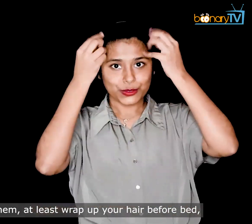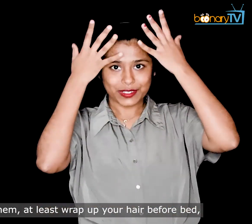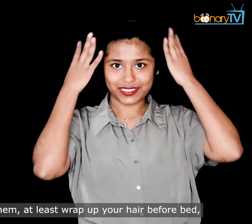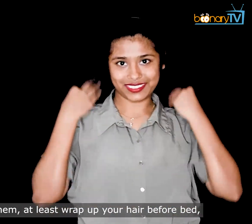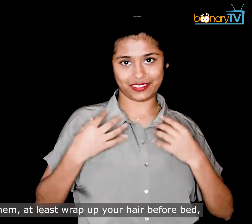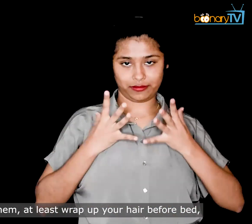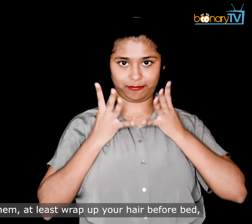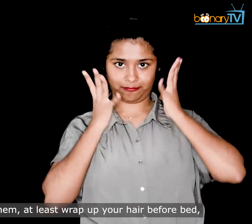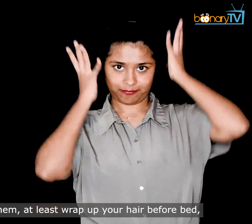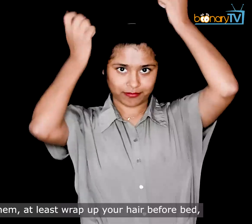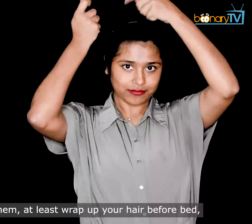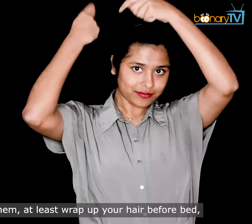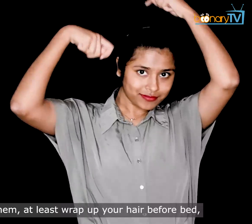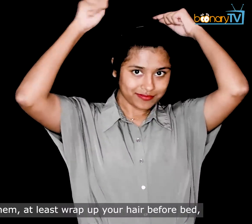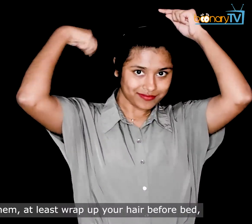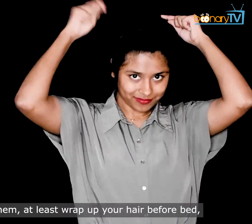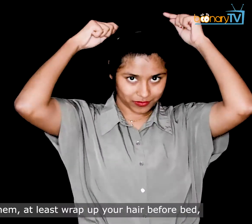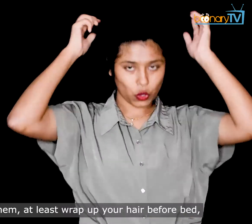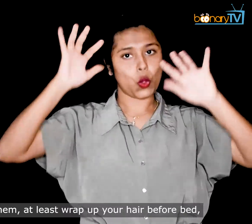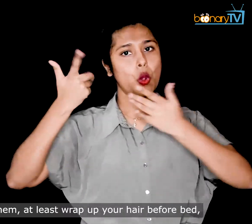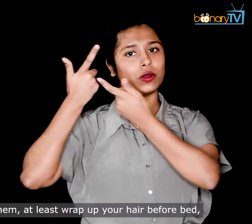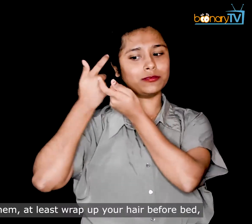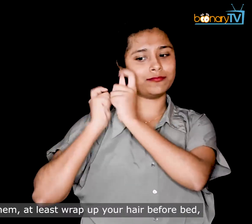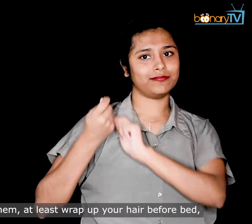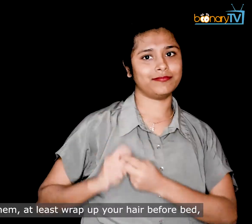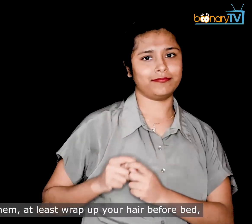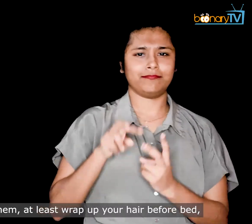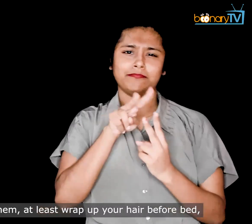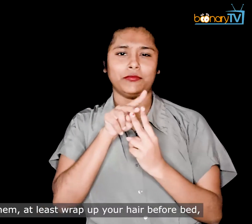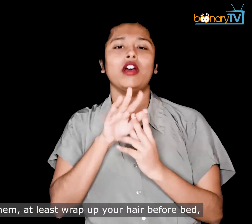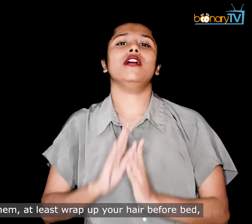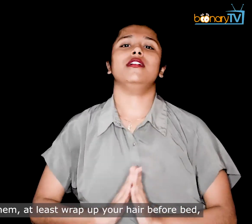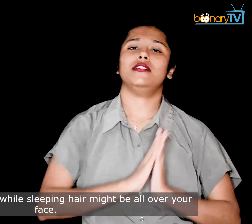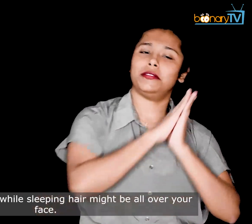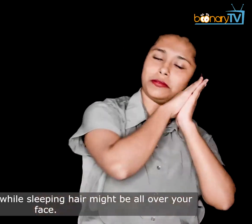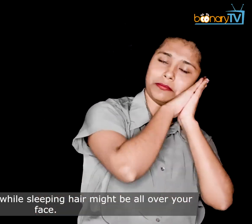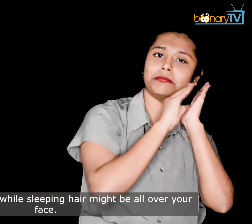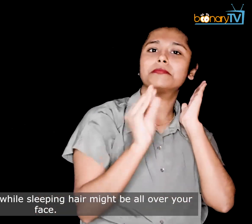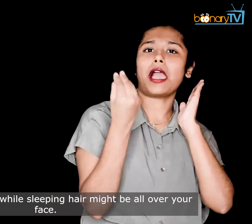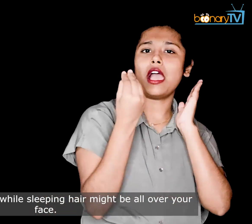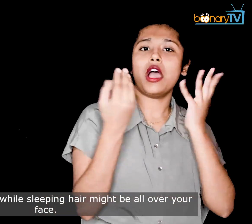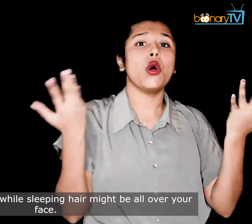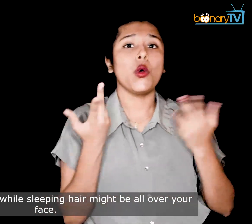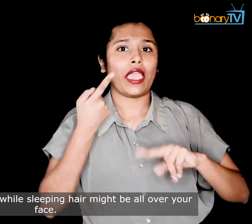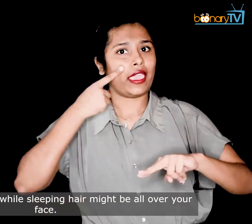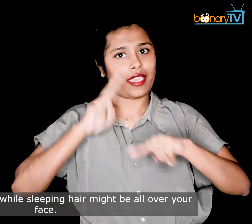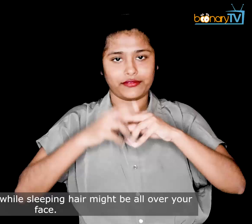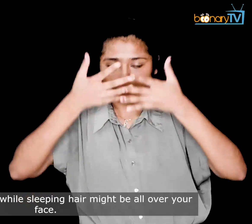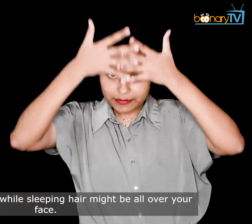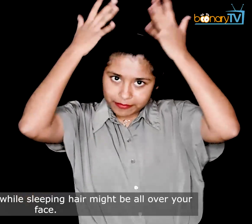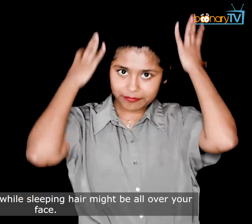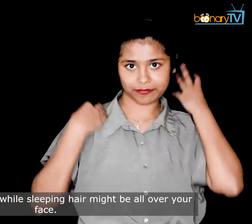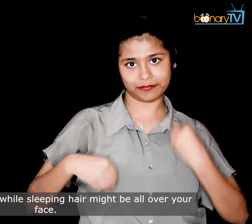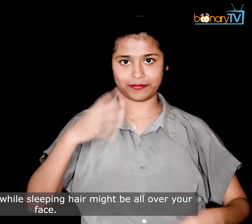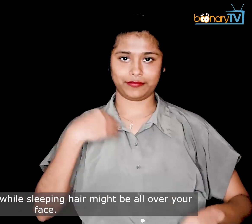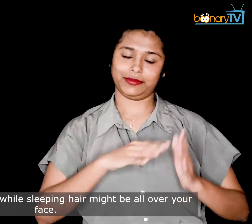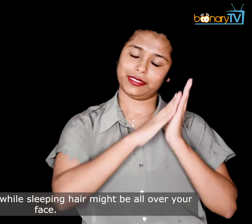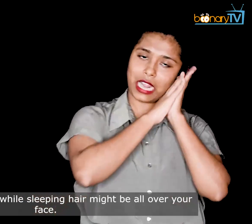at least wrap up your hair before bed. Because if you don't, while sleeping, hair